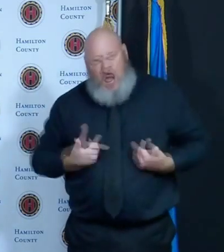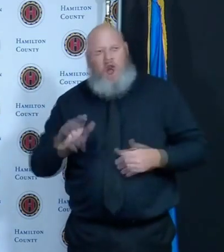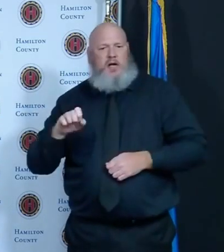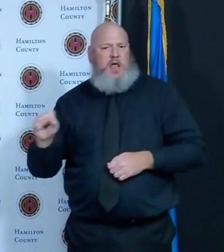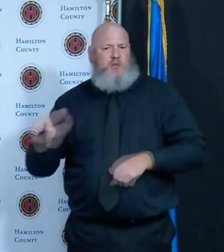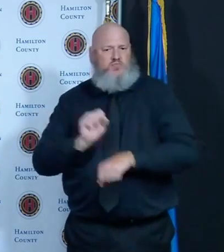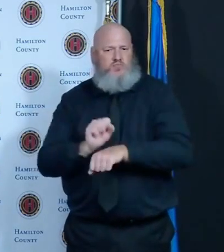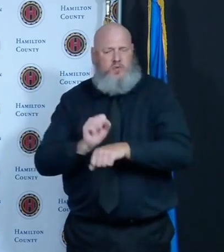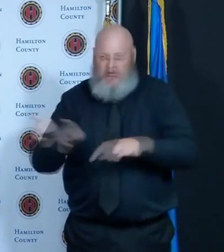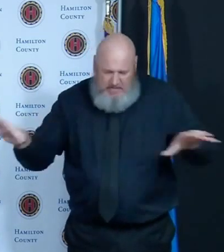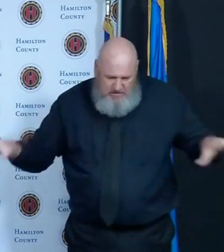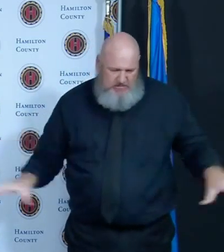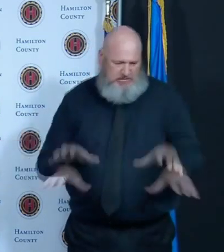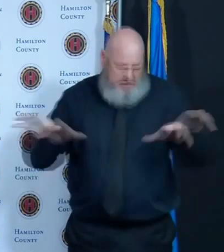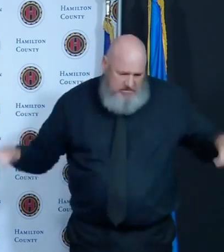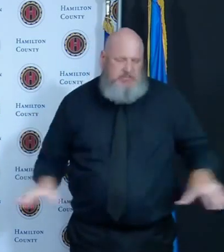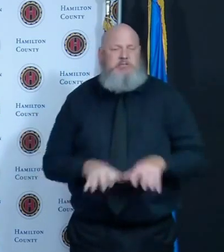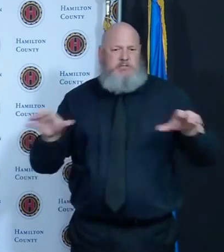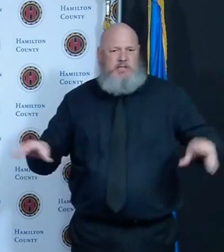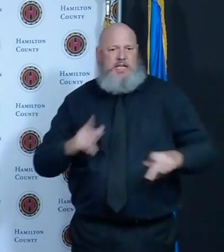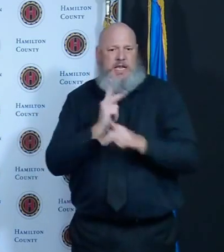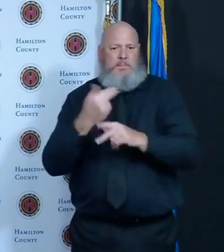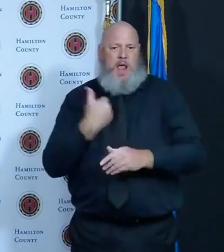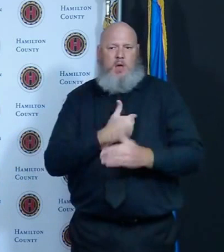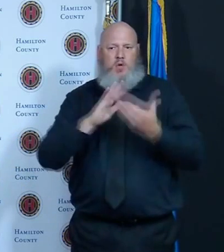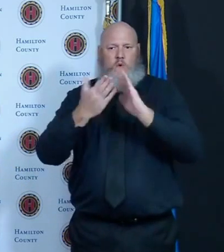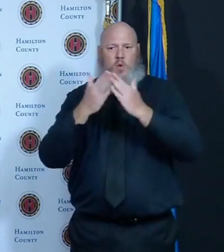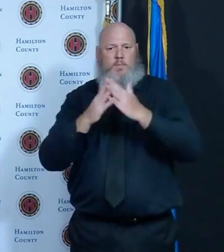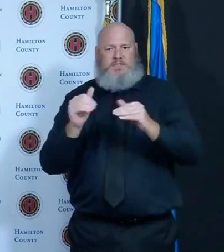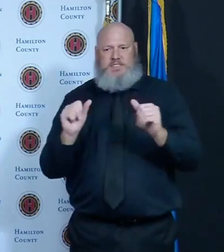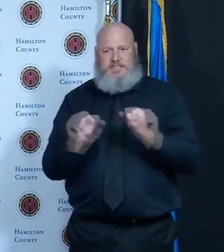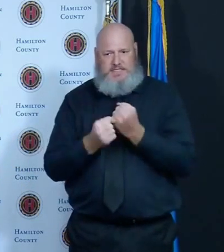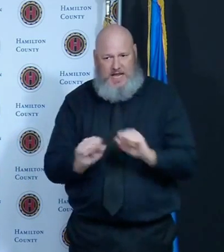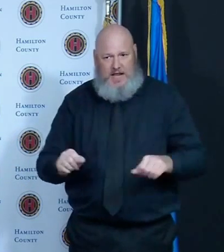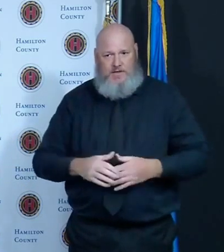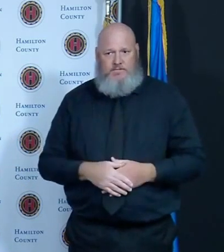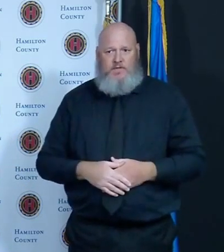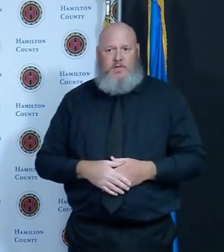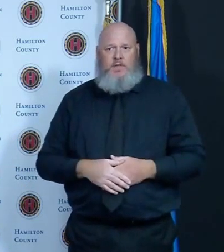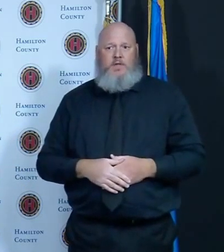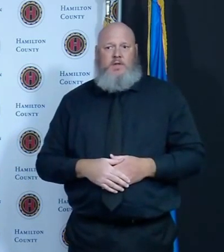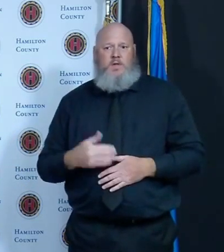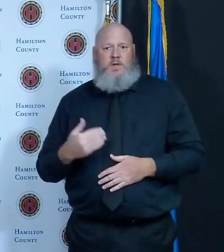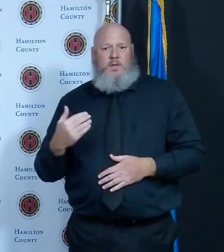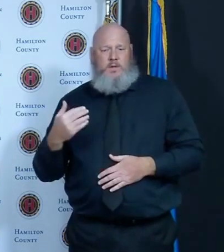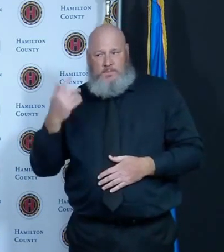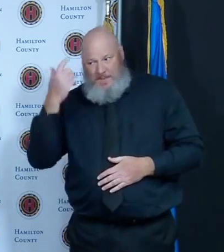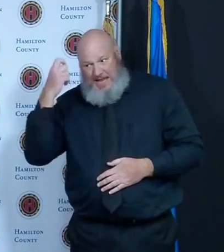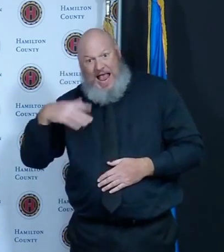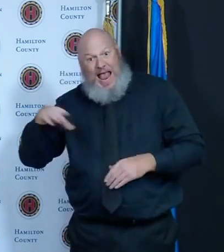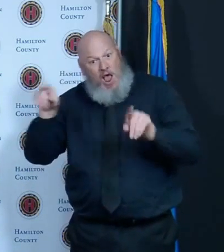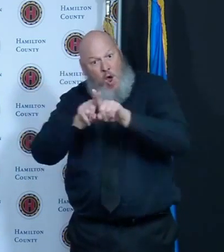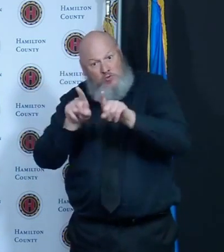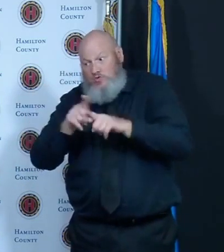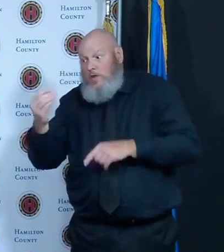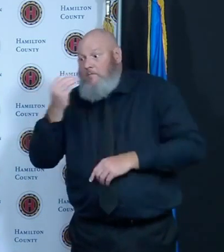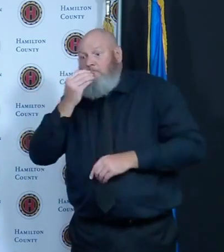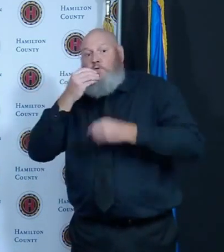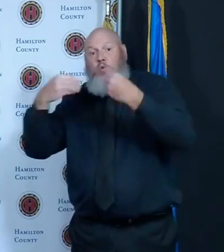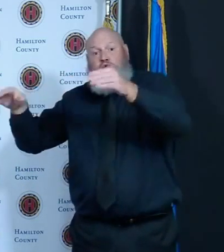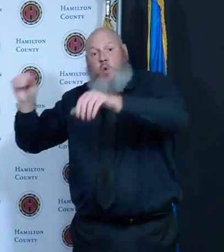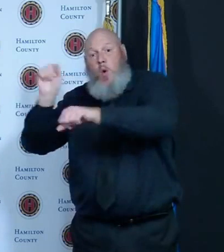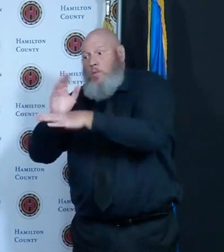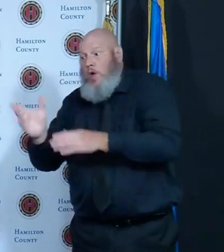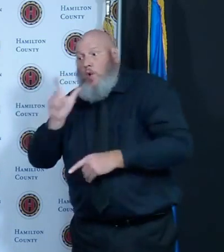employees, county employees and otherwise, who are providing essential services to keep this community going. Thank you, thank you, thank you for everything